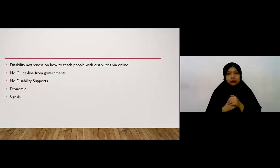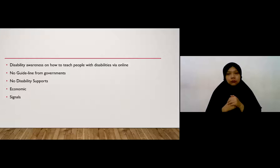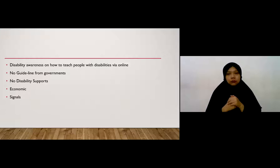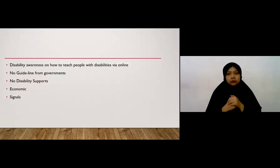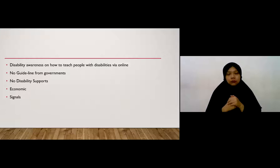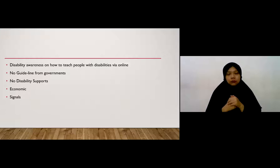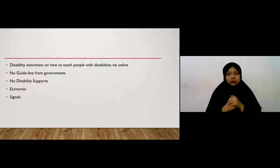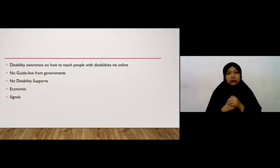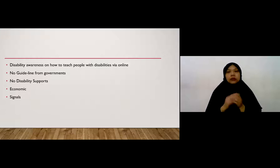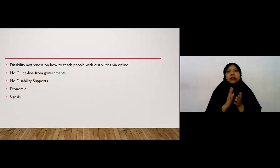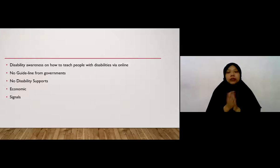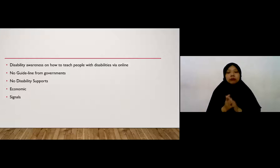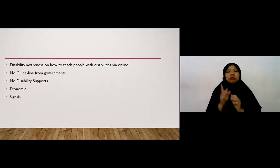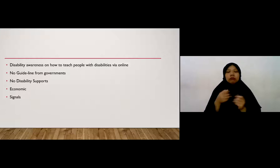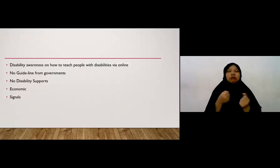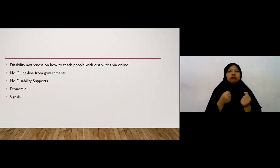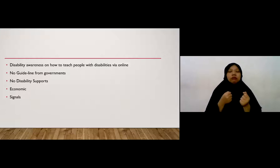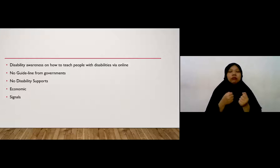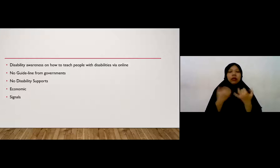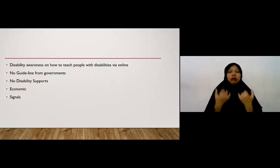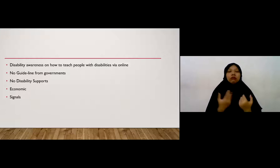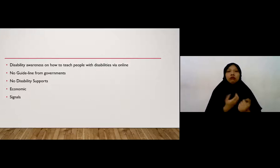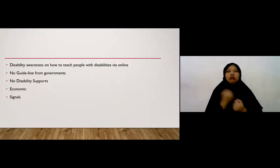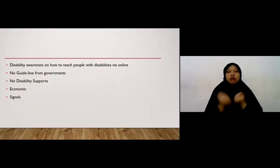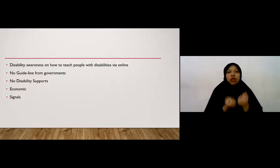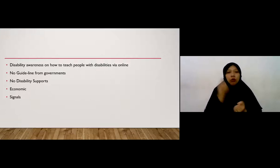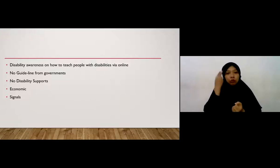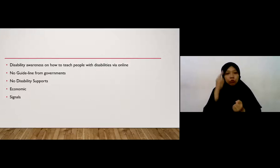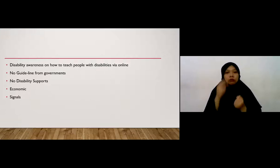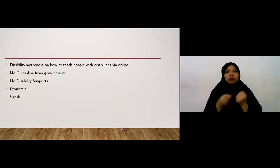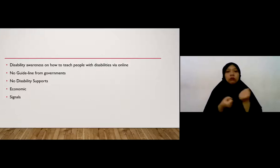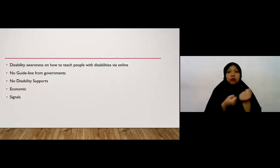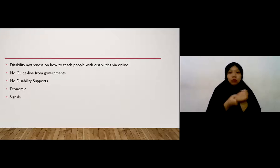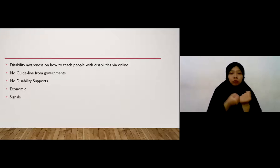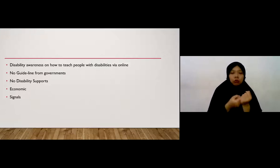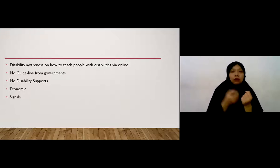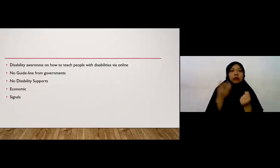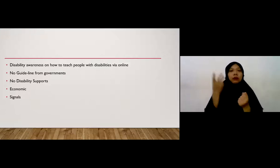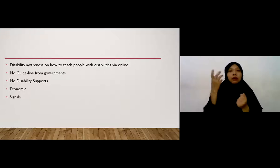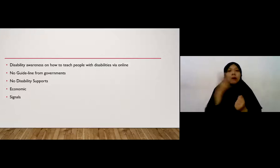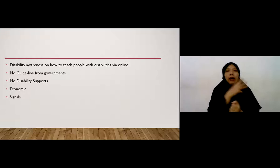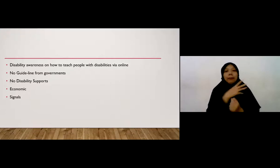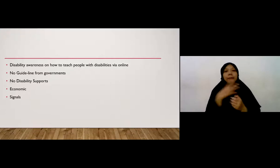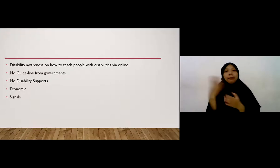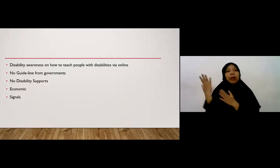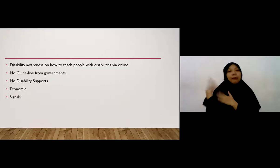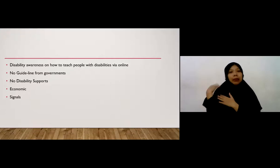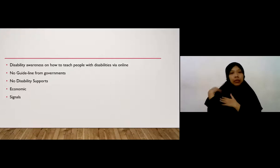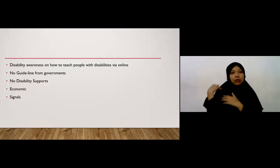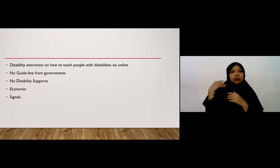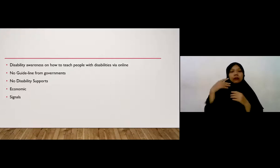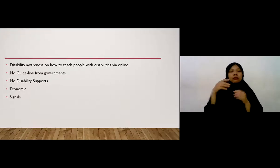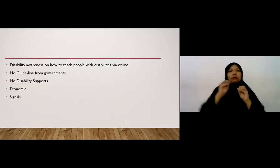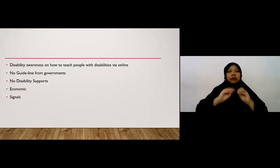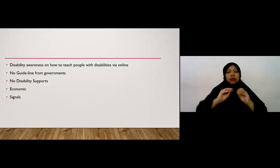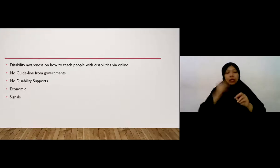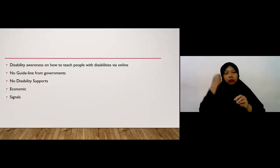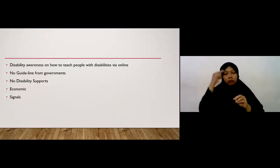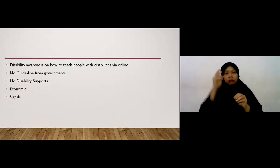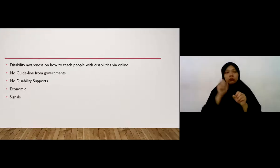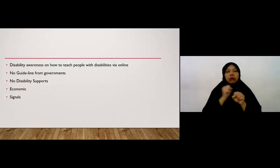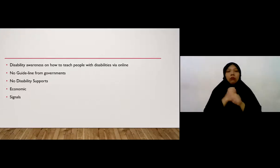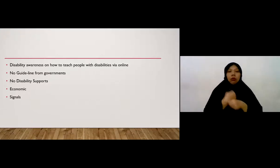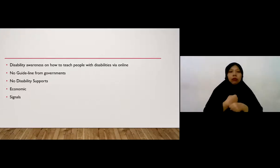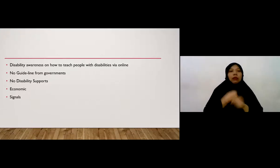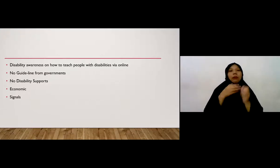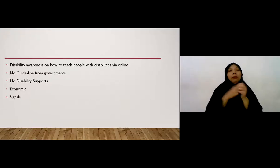as a standard of how to teach student with disability, especially deaf people,